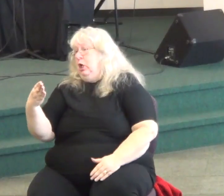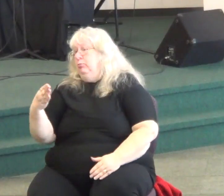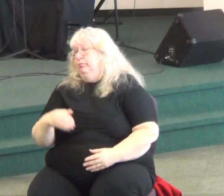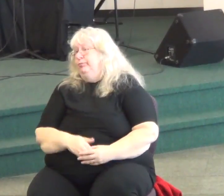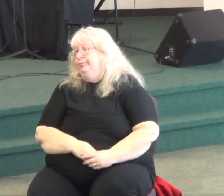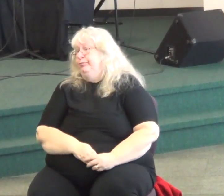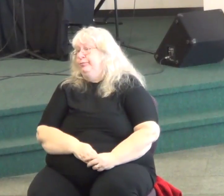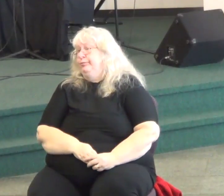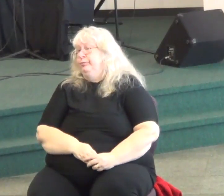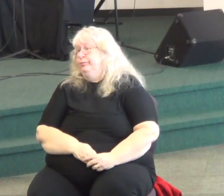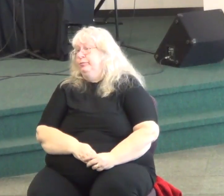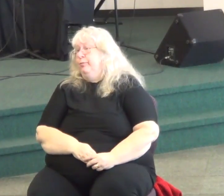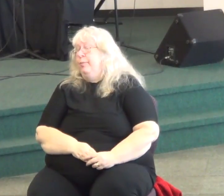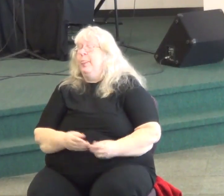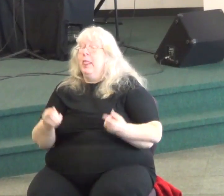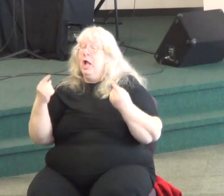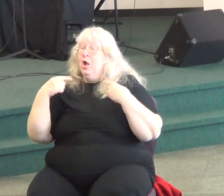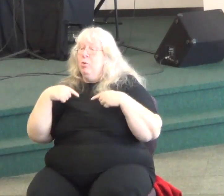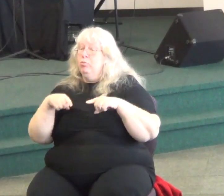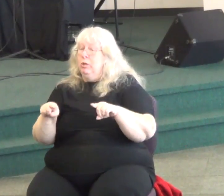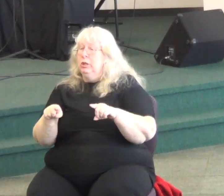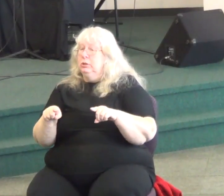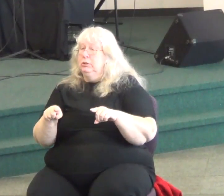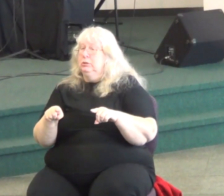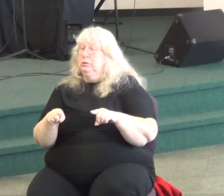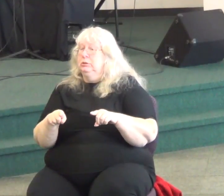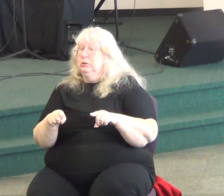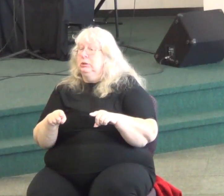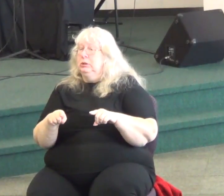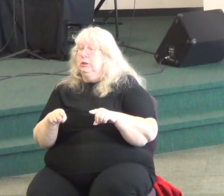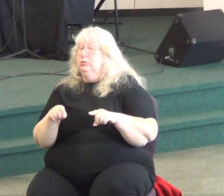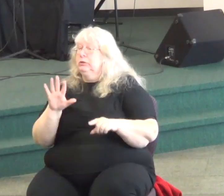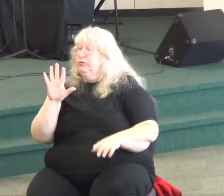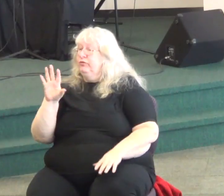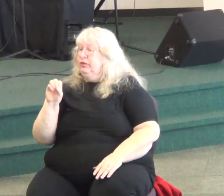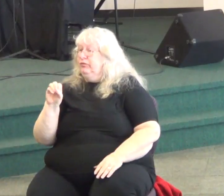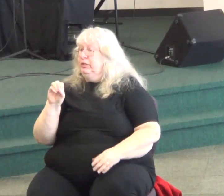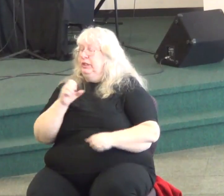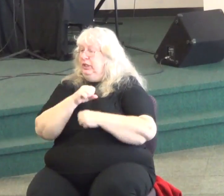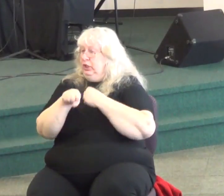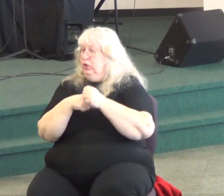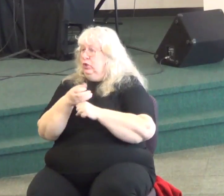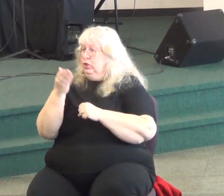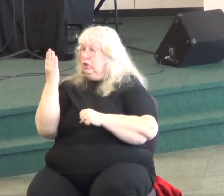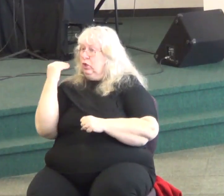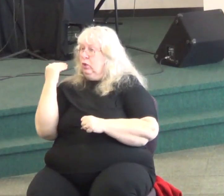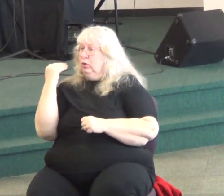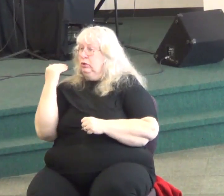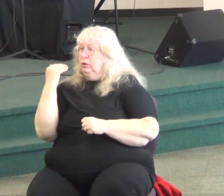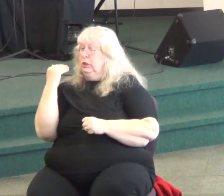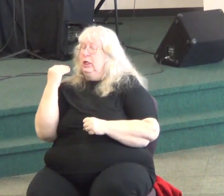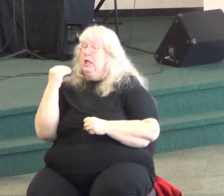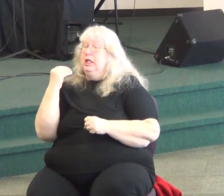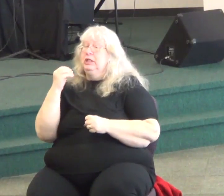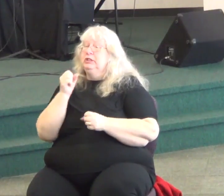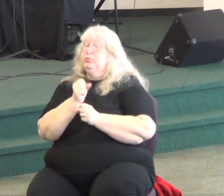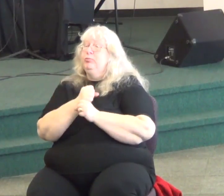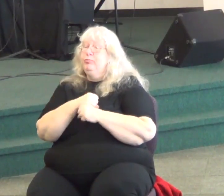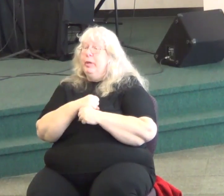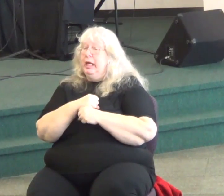While the event was 53 years ago, it has created a sense of togetherness for the community that still